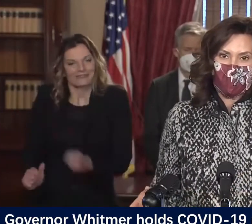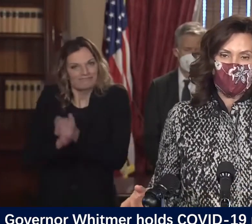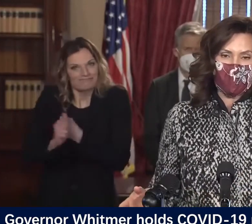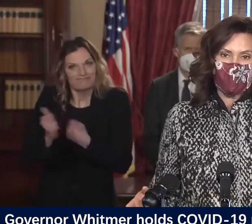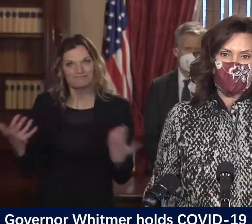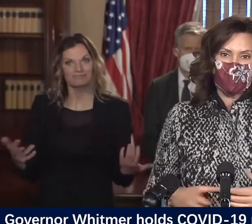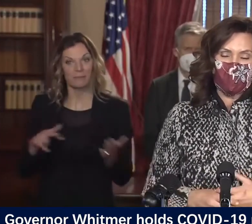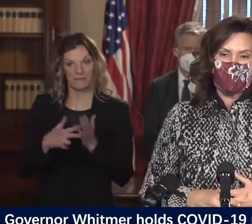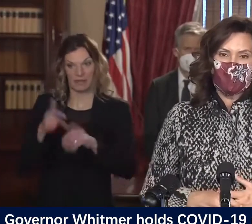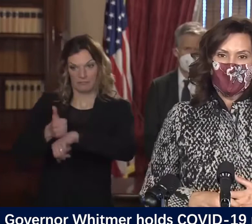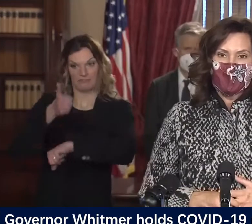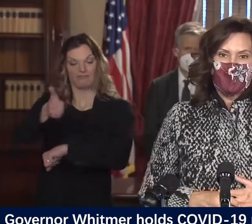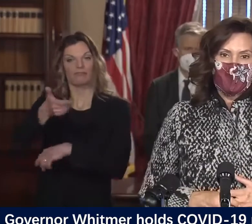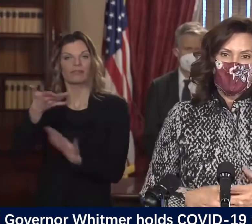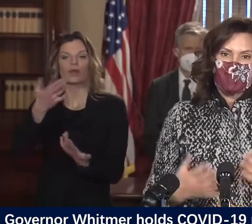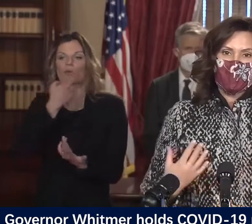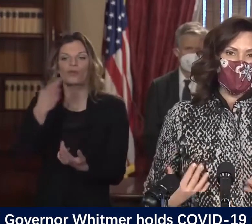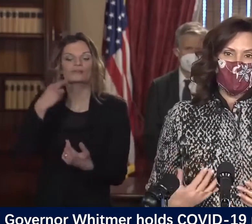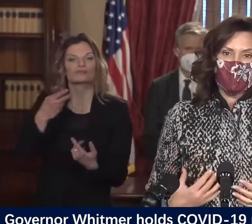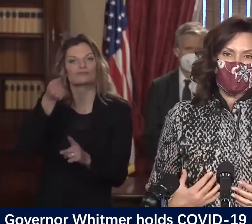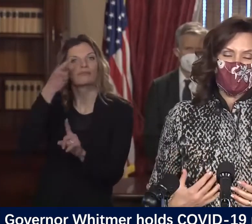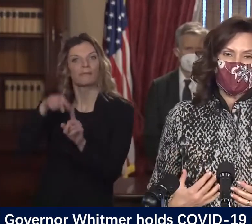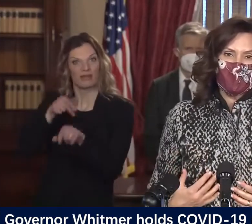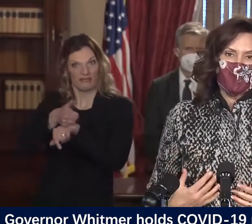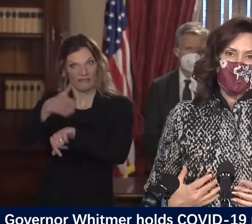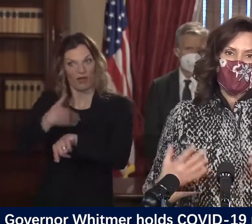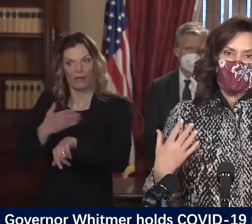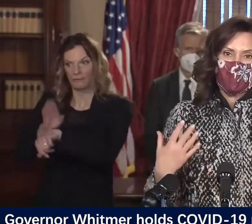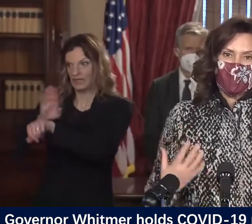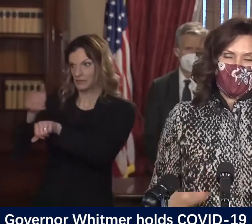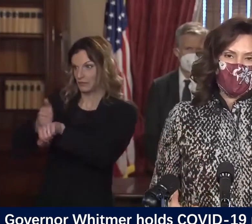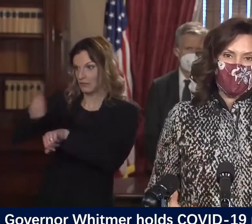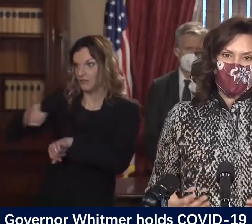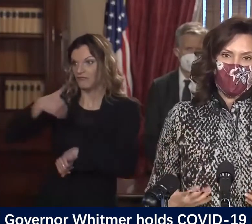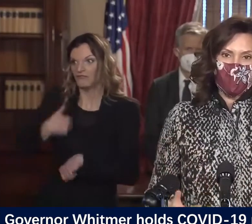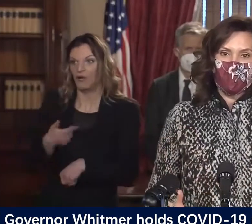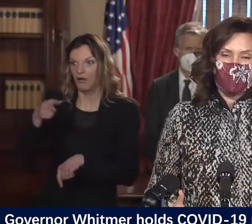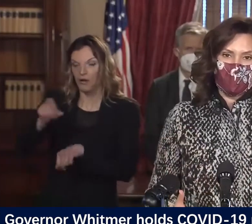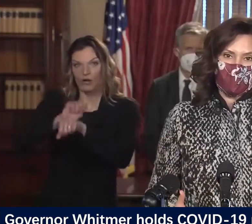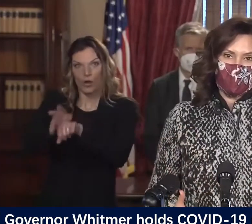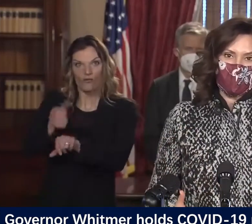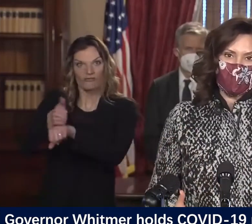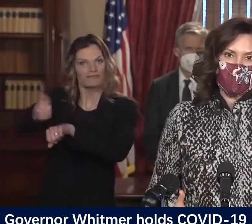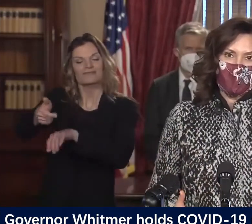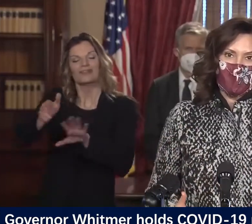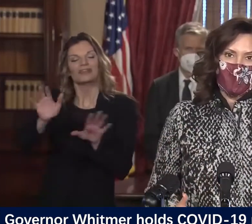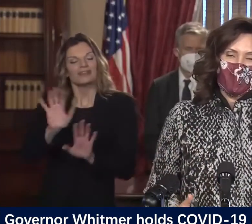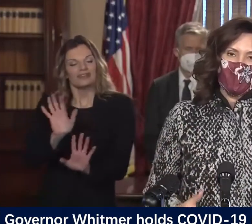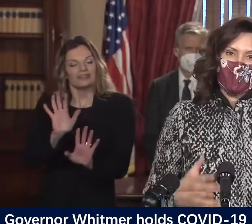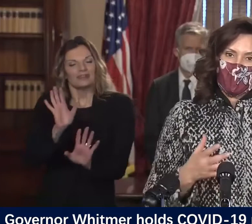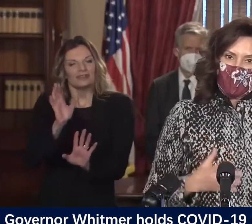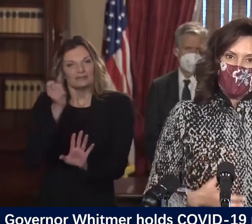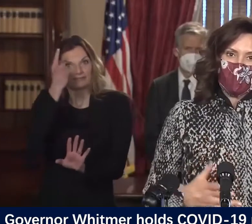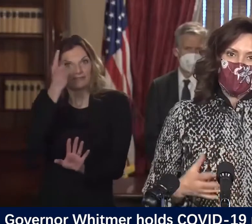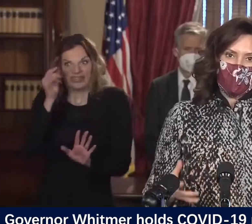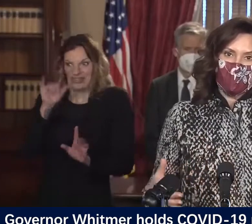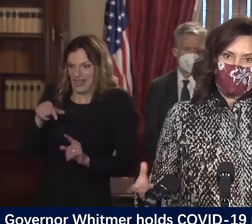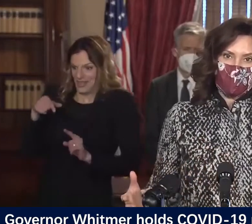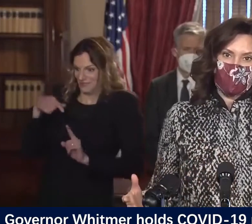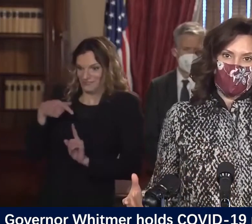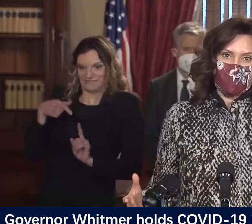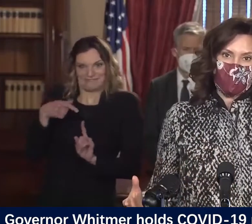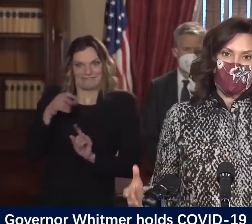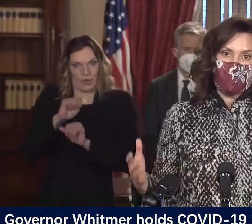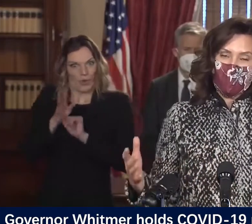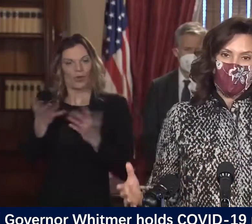fault, it's not the bar's fault, it's not our fault, it's just the nature of COVID-19. Now, we got a couple of tough